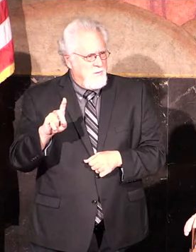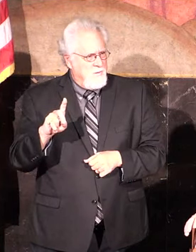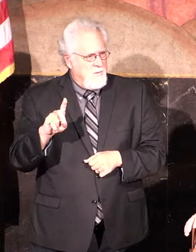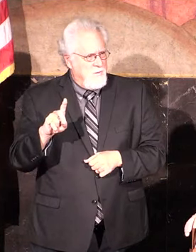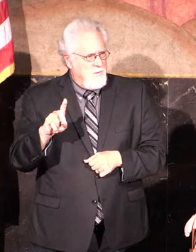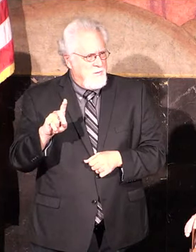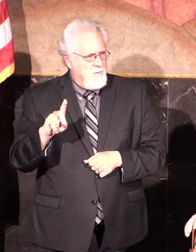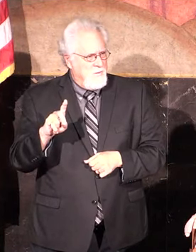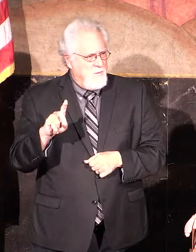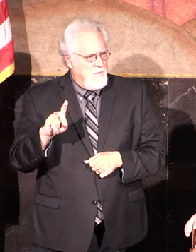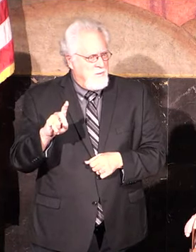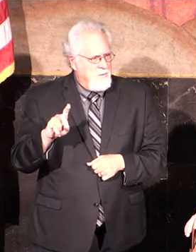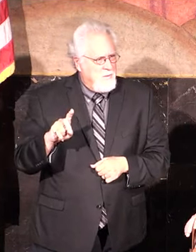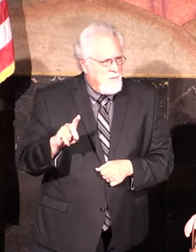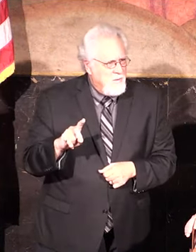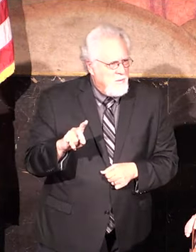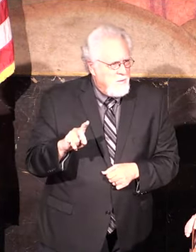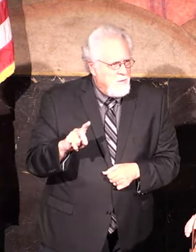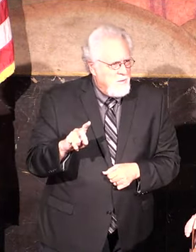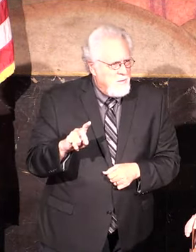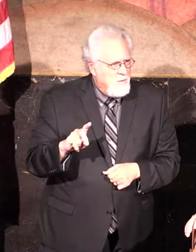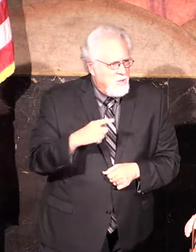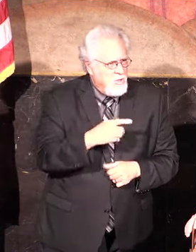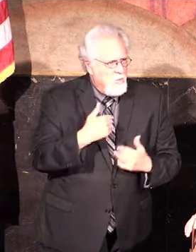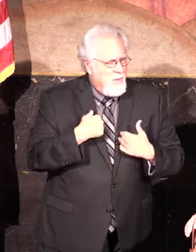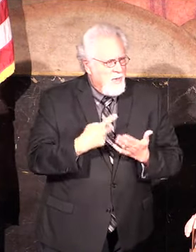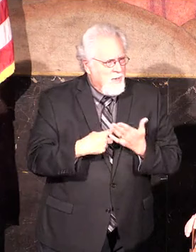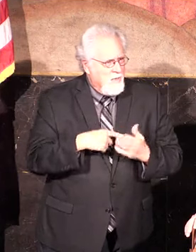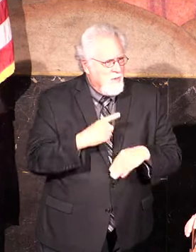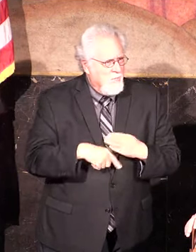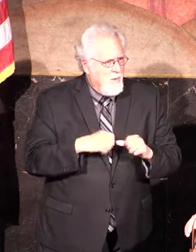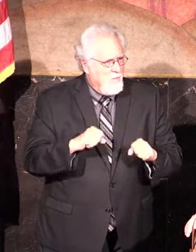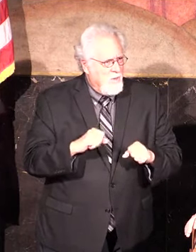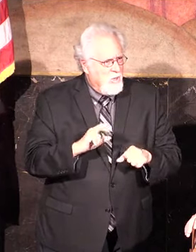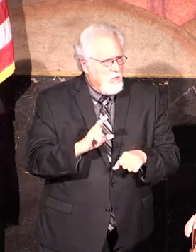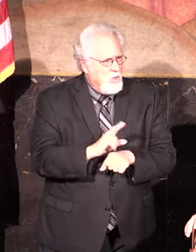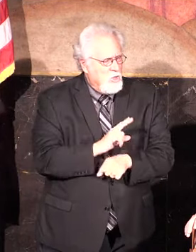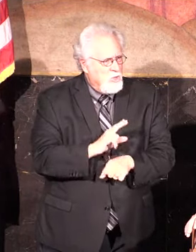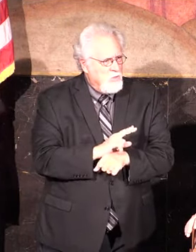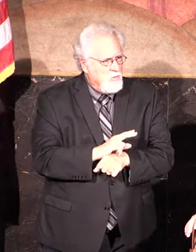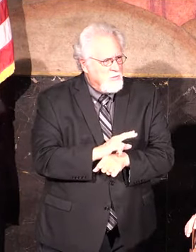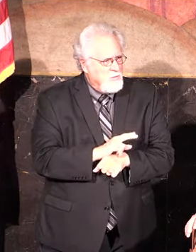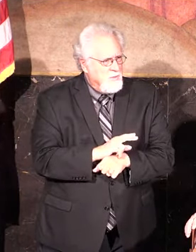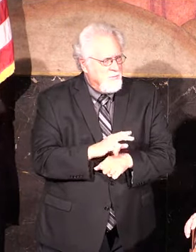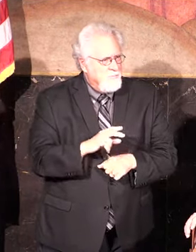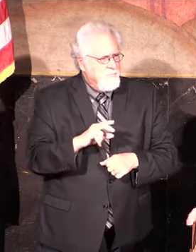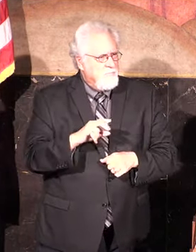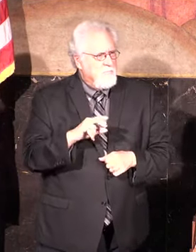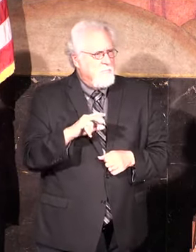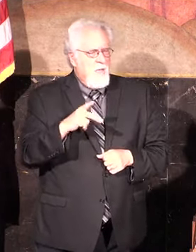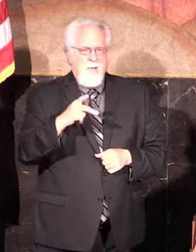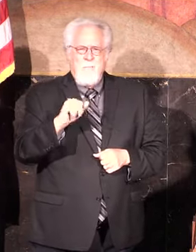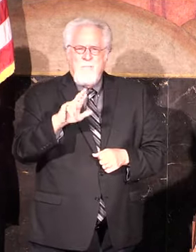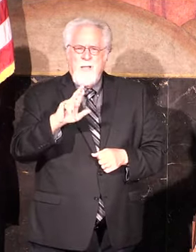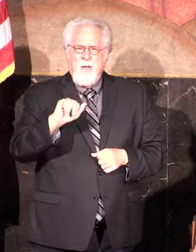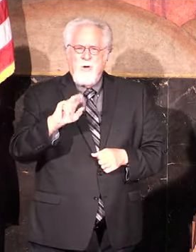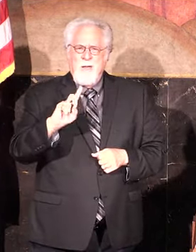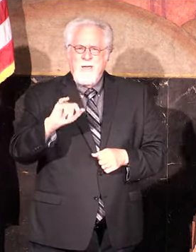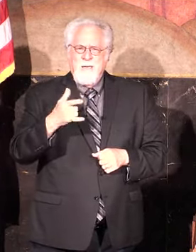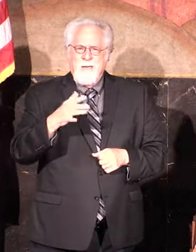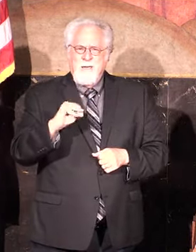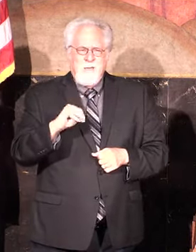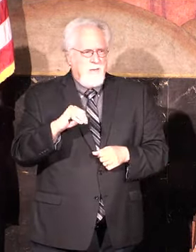Senate President Paige Cortez said y'all had some conversations about the possibility of maybe using CARES Act funding if there is any left over. Yep. Do you think there's going to be